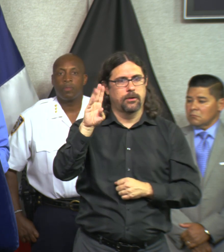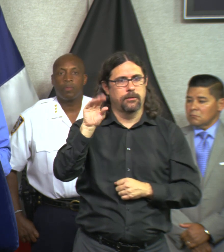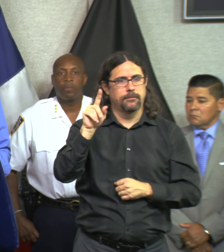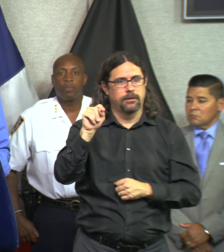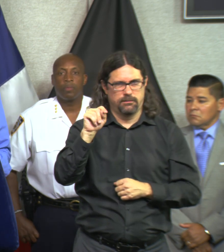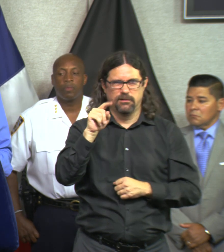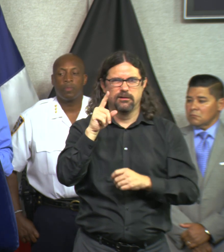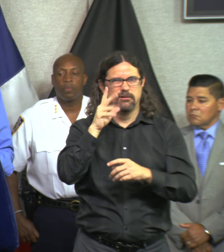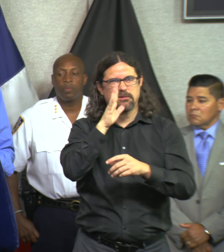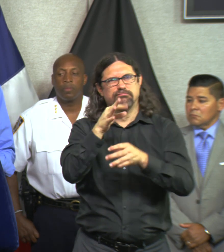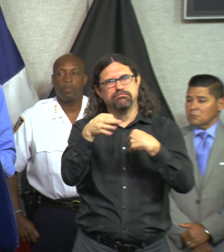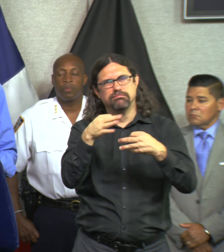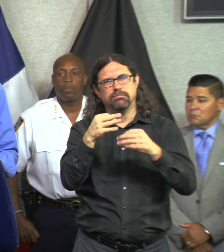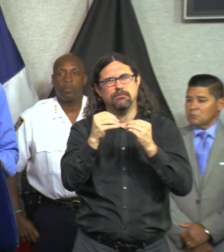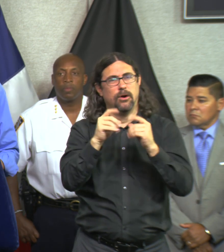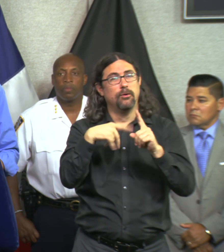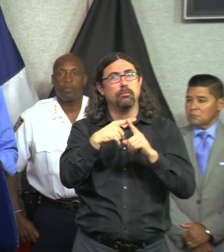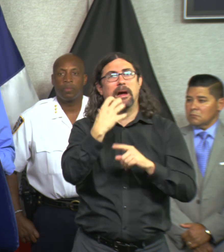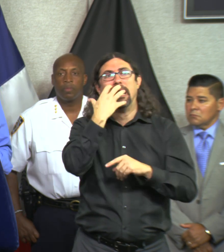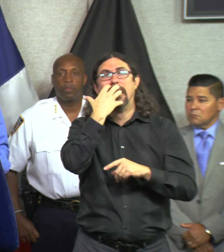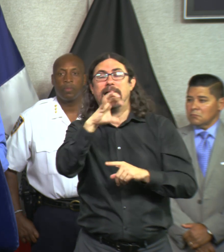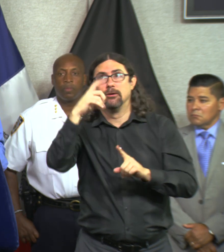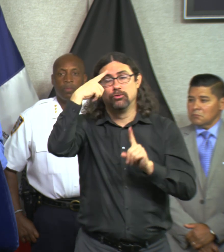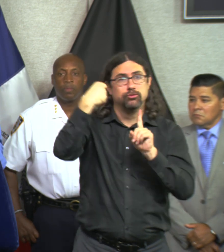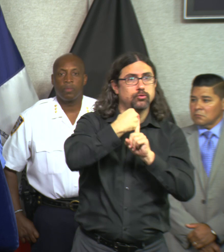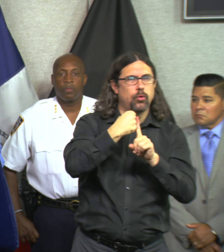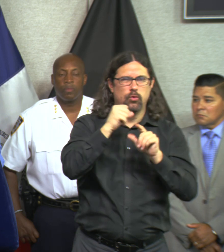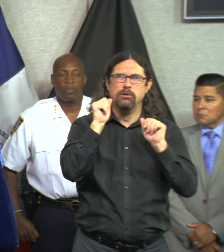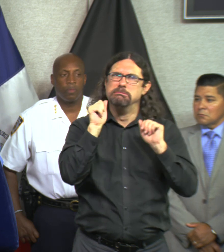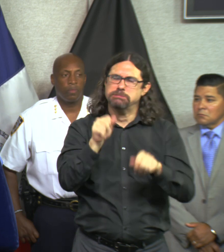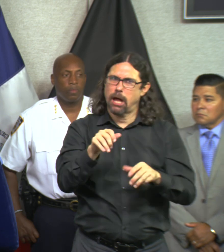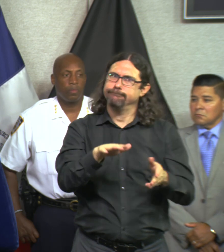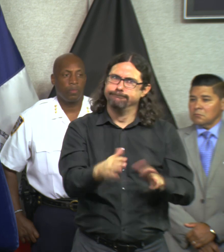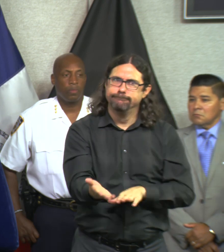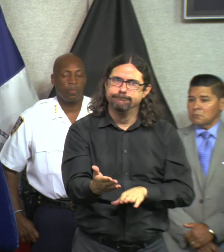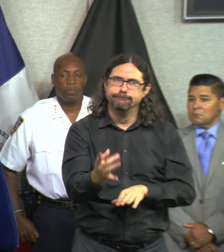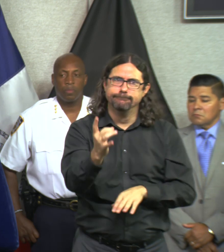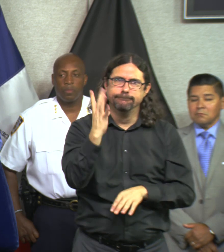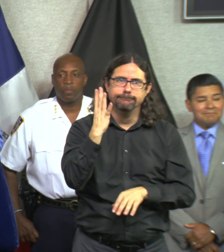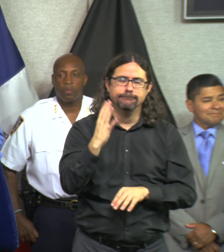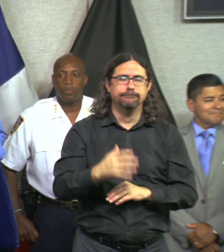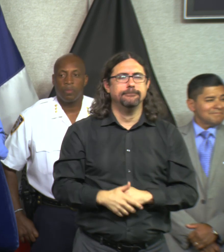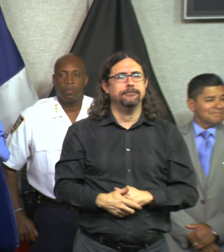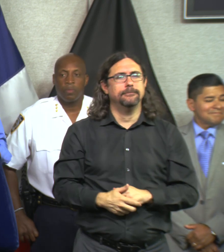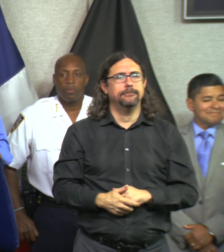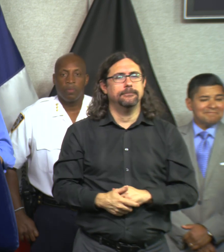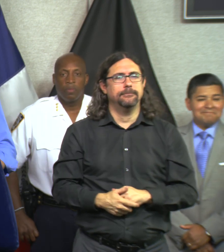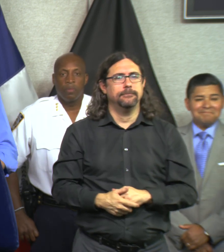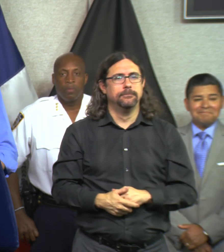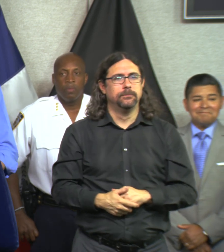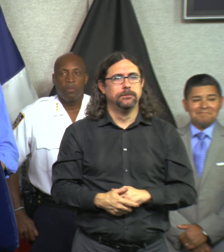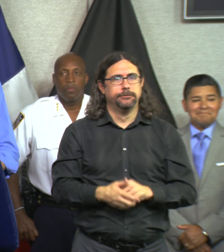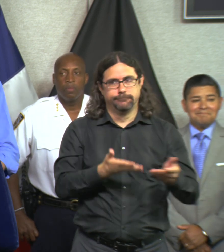I'm going to say a few quick words in Spanish, and then we'll hear from Commissioner Criswell and Commissioner Barbeau.